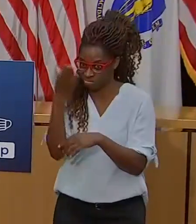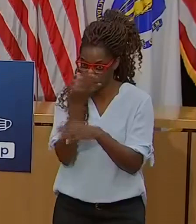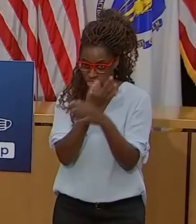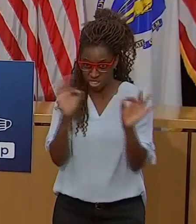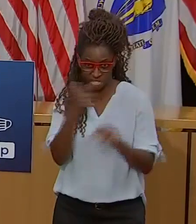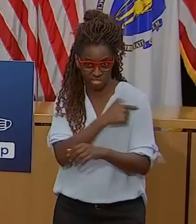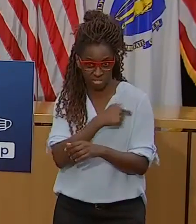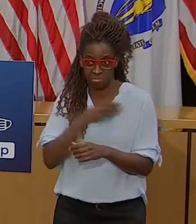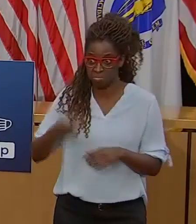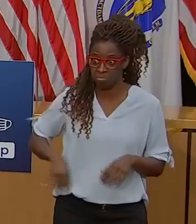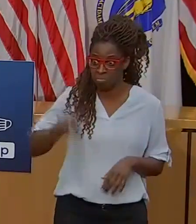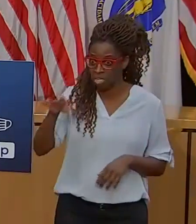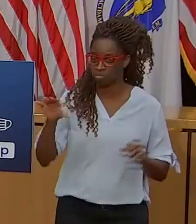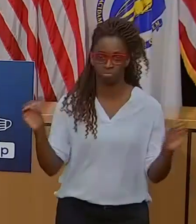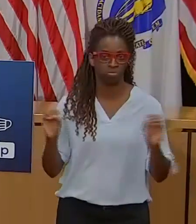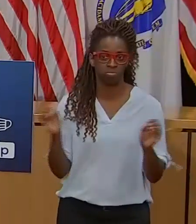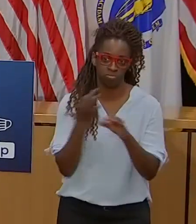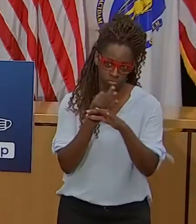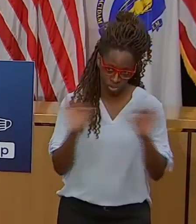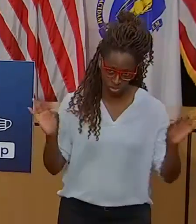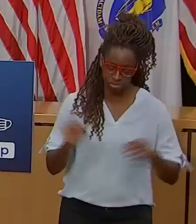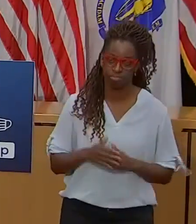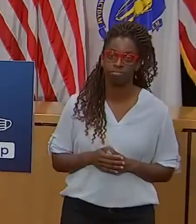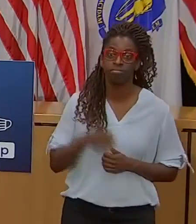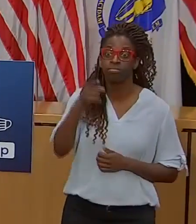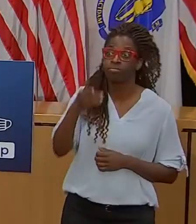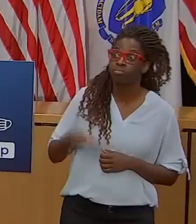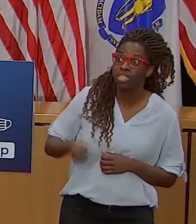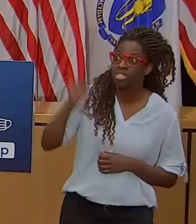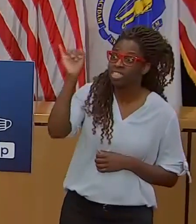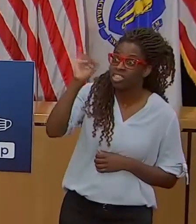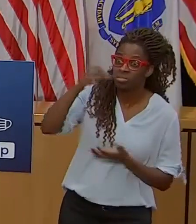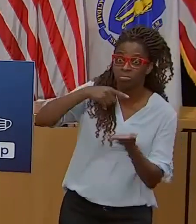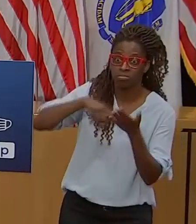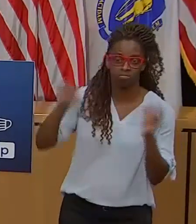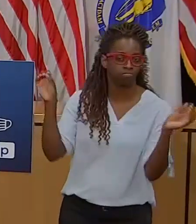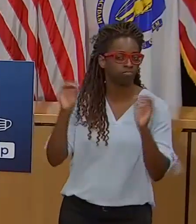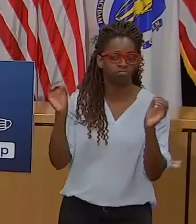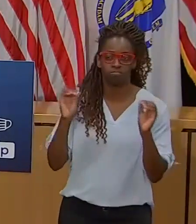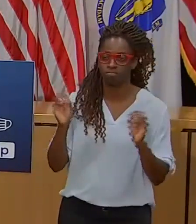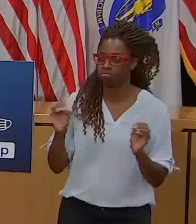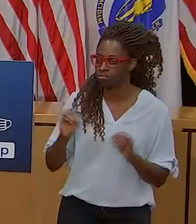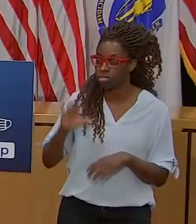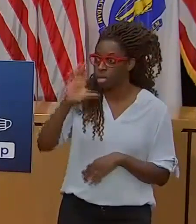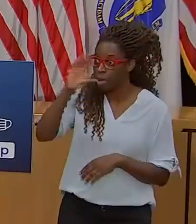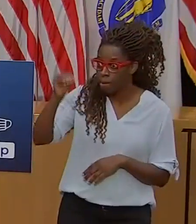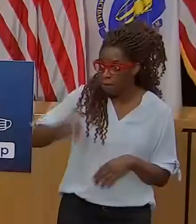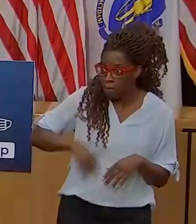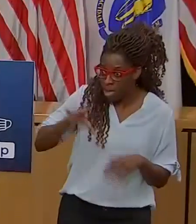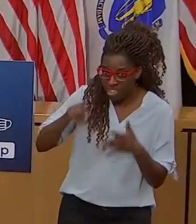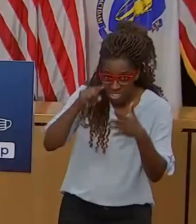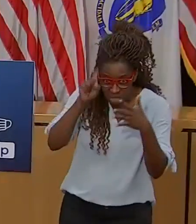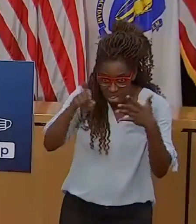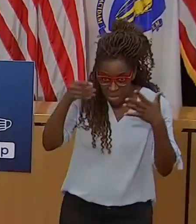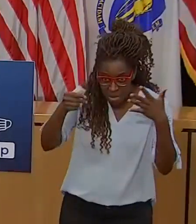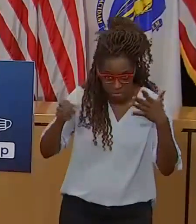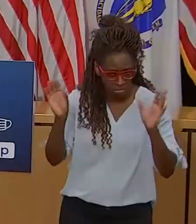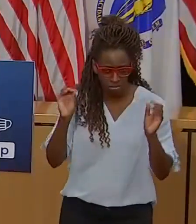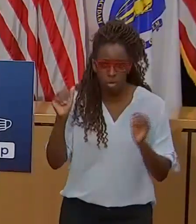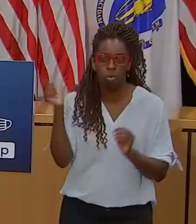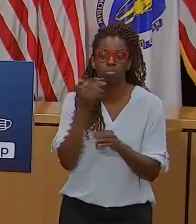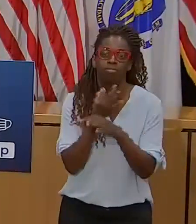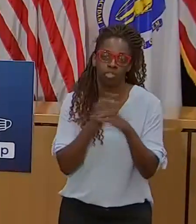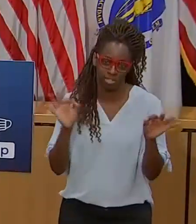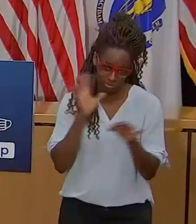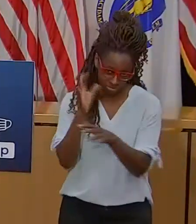any out-of-pocket costs or co-payments. And as I said earlier, the timeline and the estimated quantities of